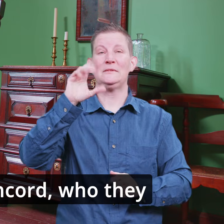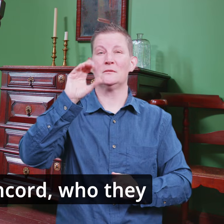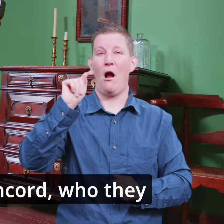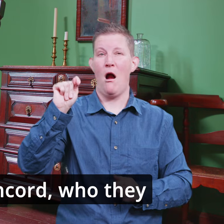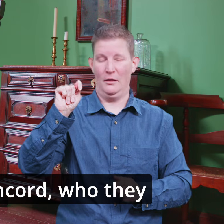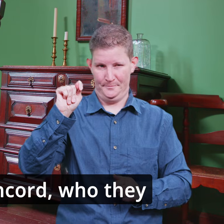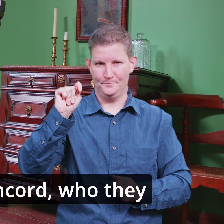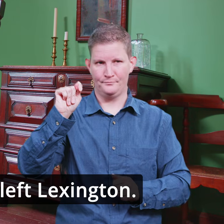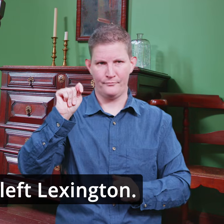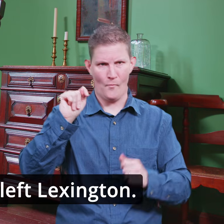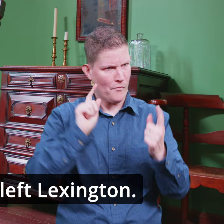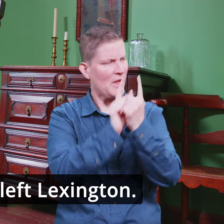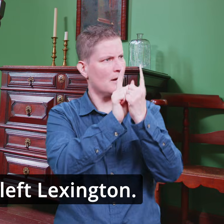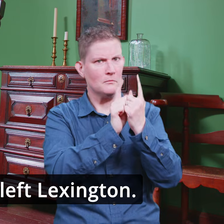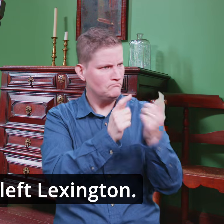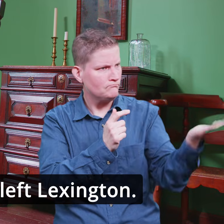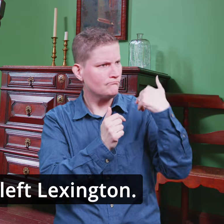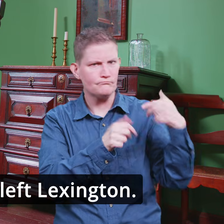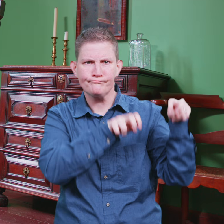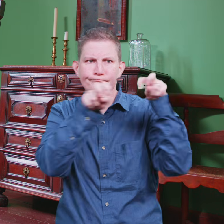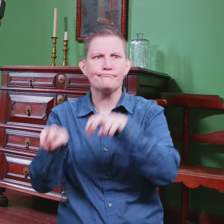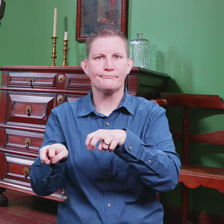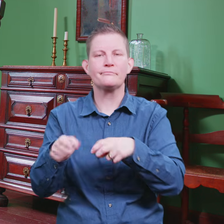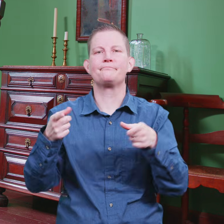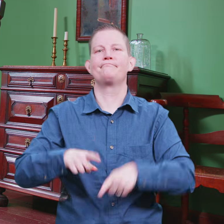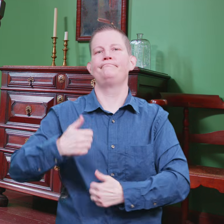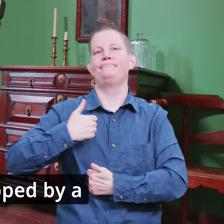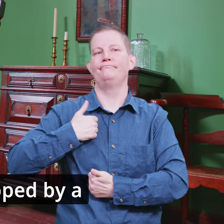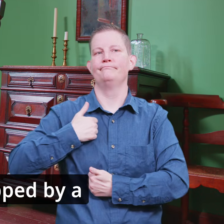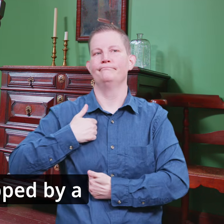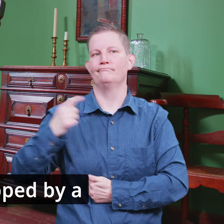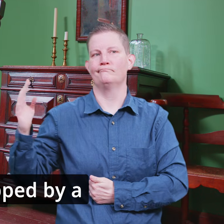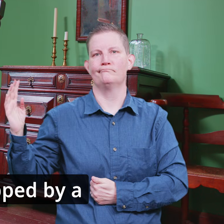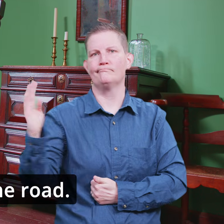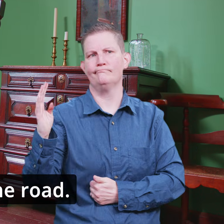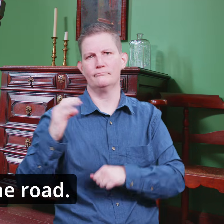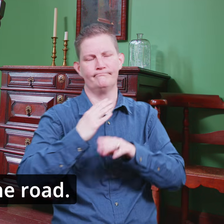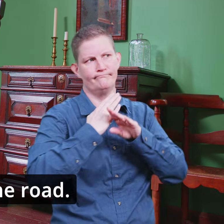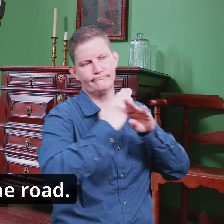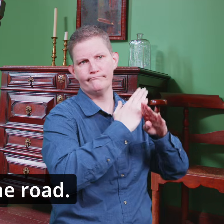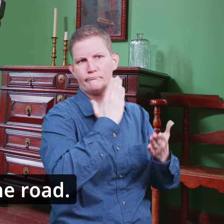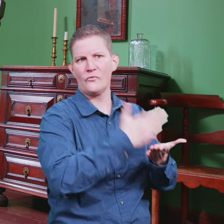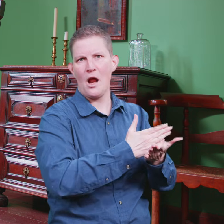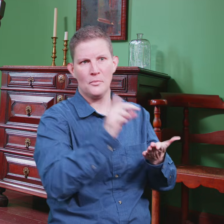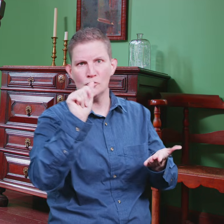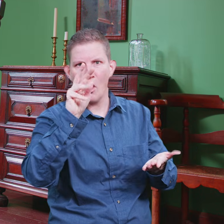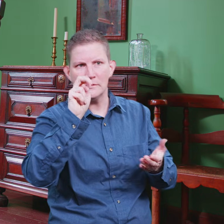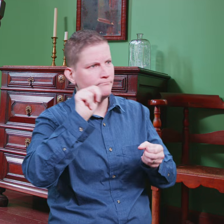doctor of Concord, who they met on the road as they left Lexington. The 3 were stopped by a British patrol on the